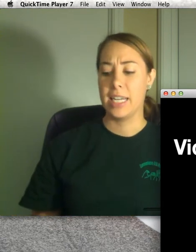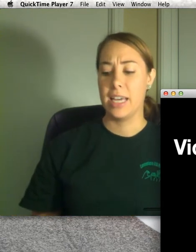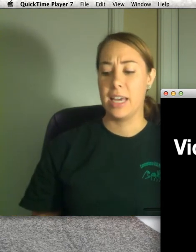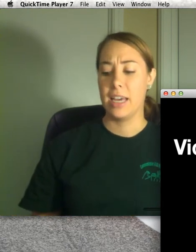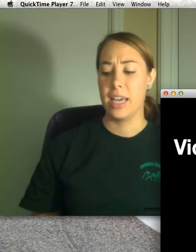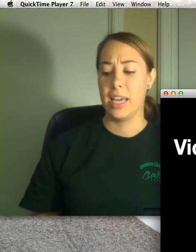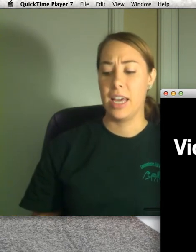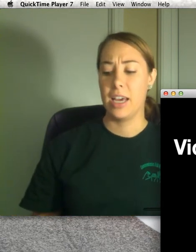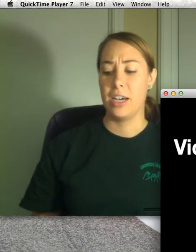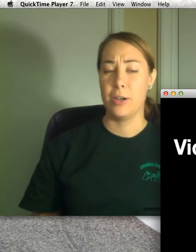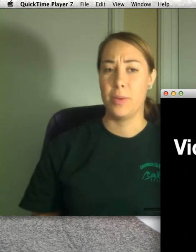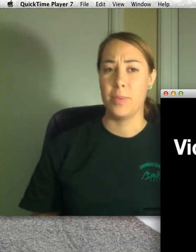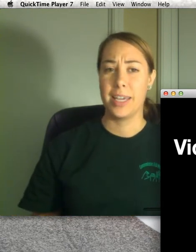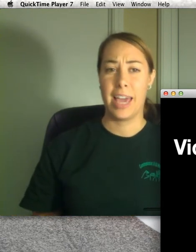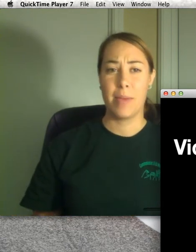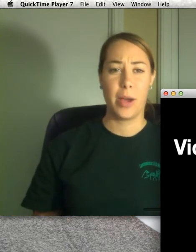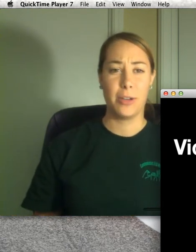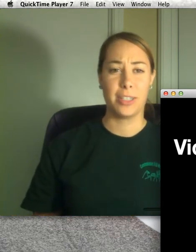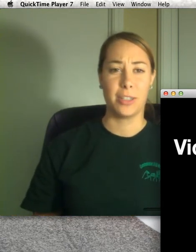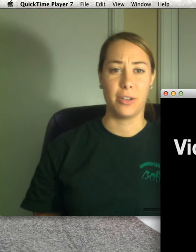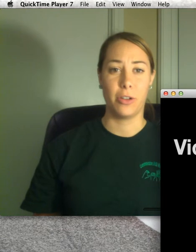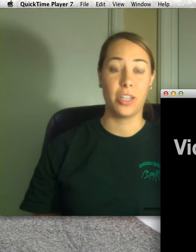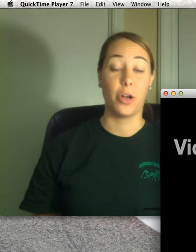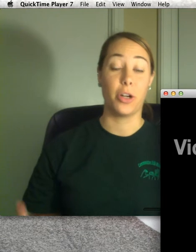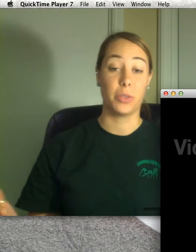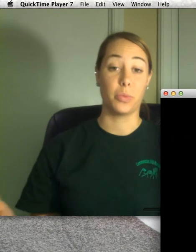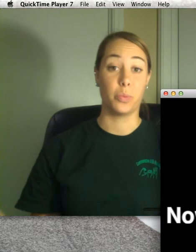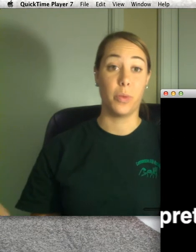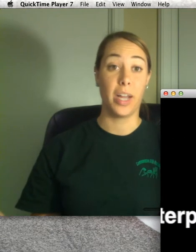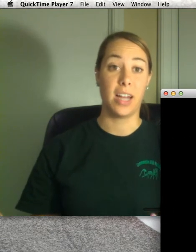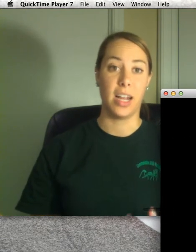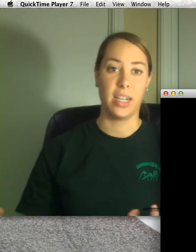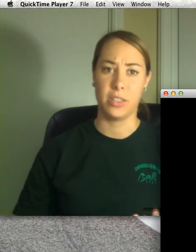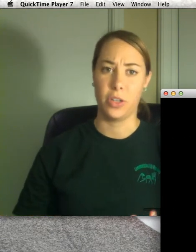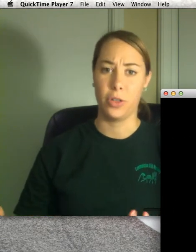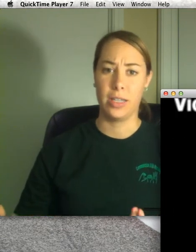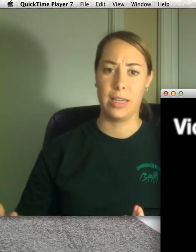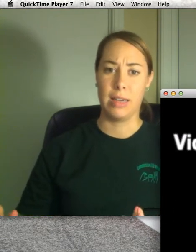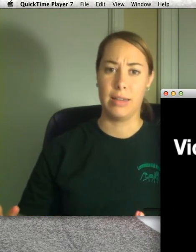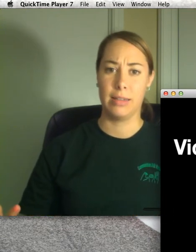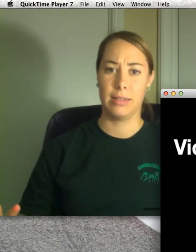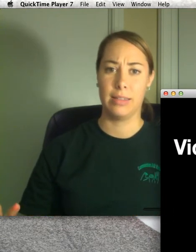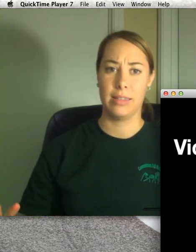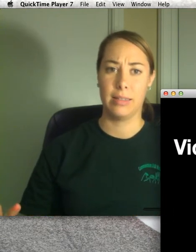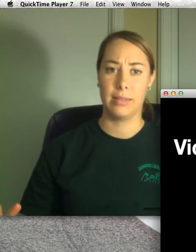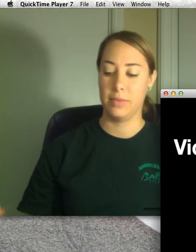And it came about as early, or was recognized as early